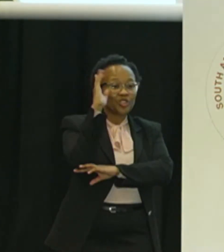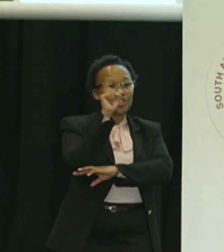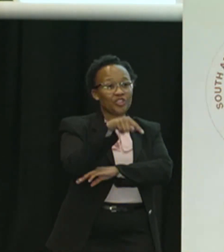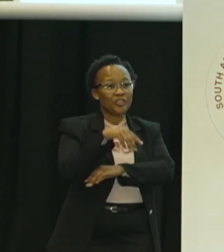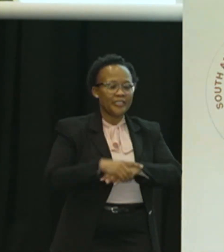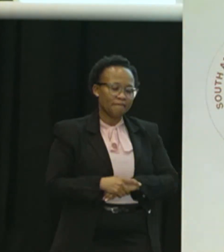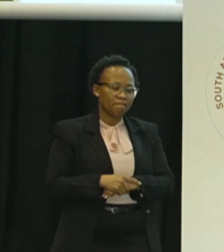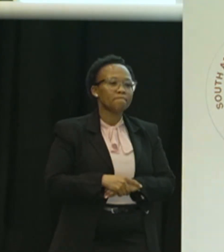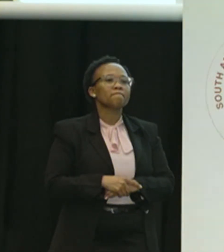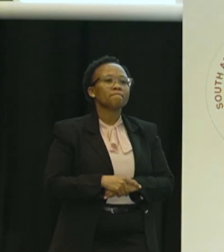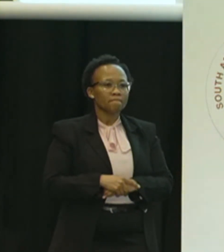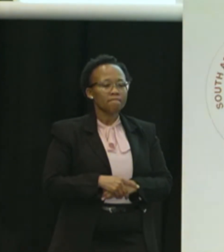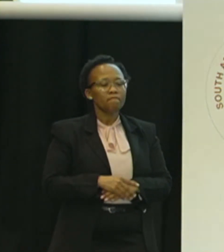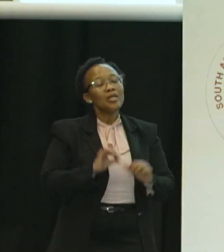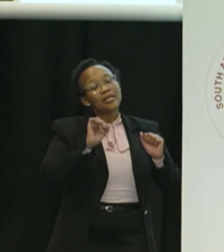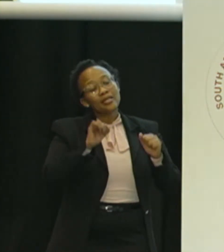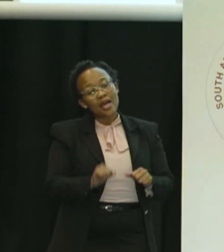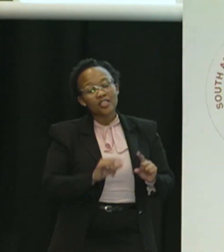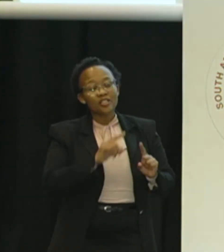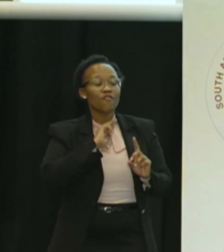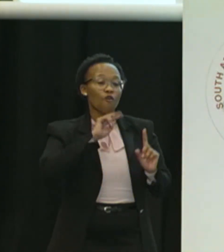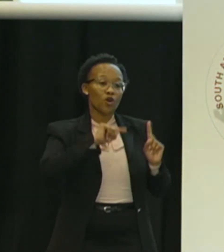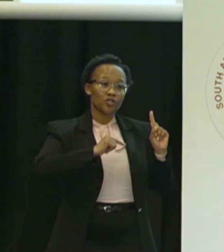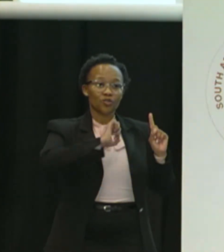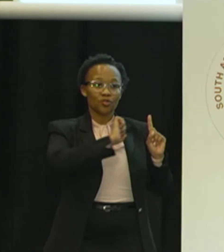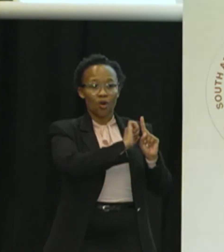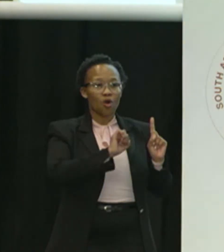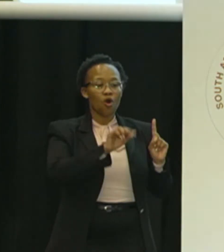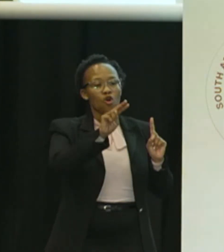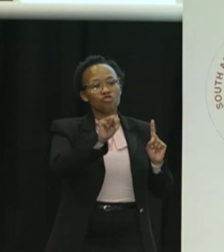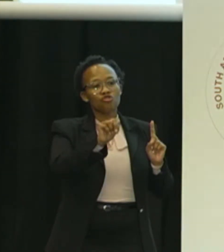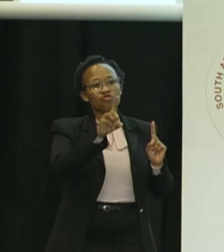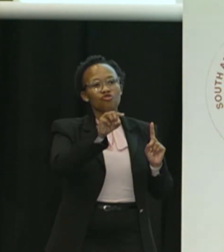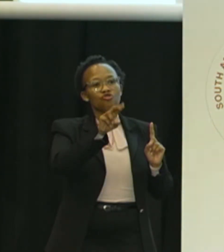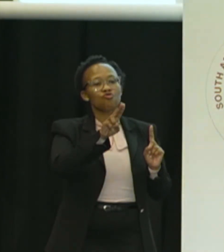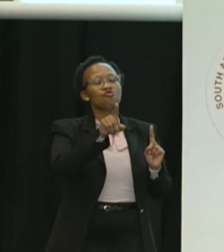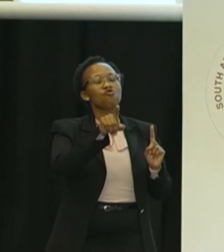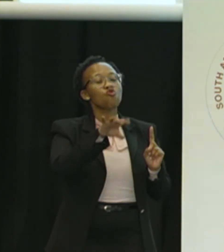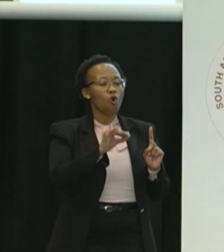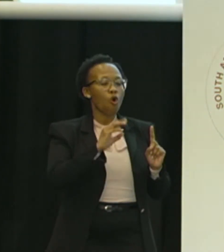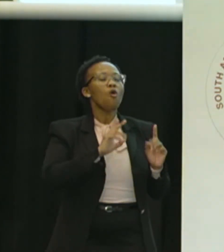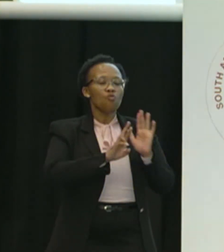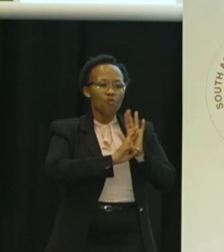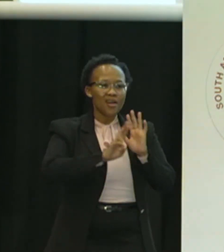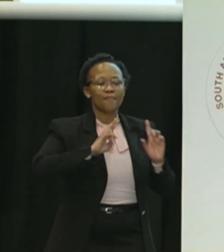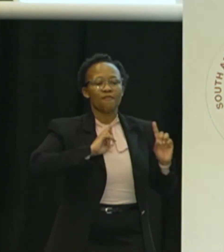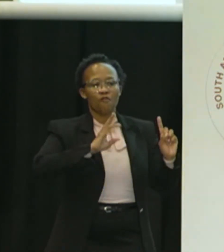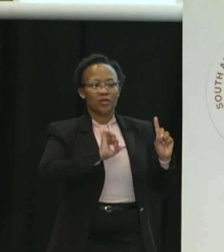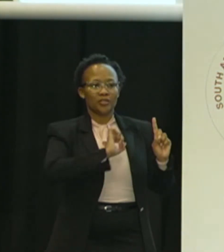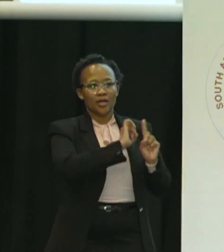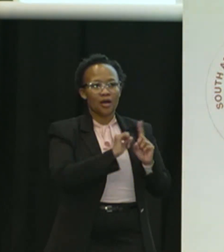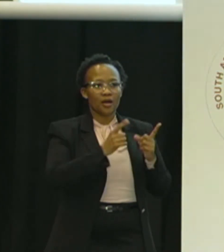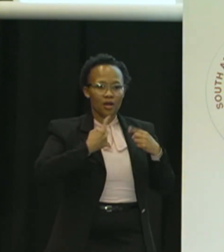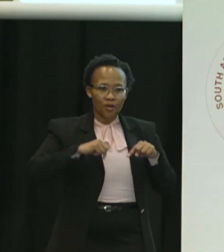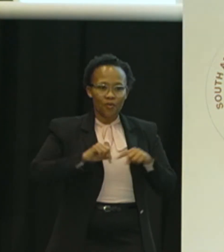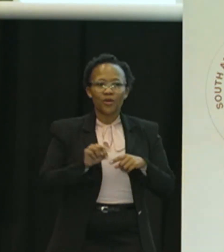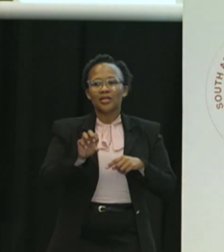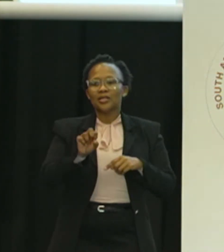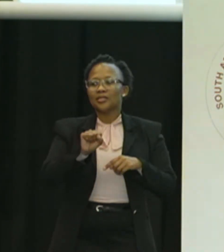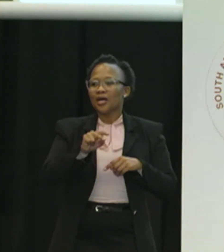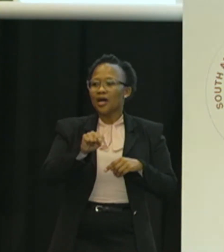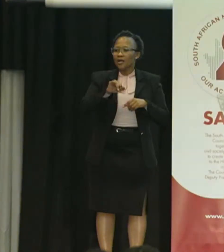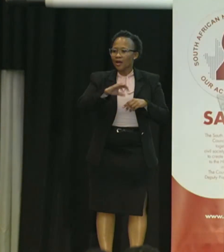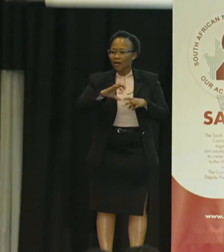to represent his voice. Very much myself and Comrade Thabo are part of the SANAC CSF